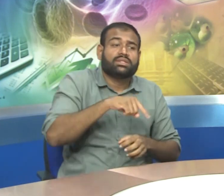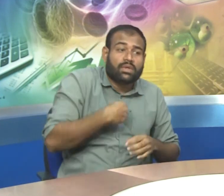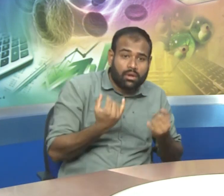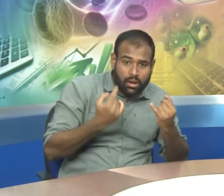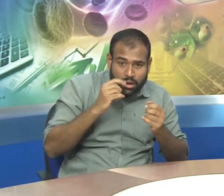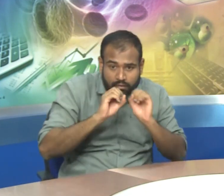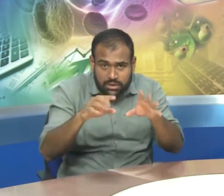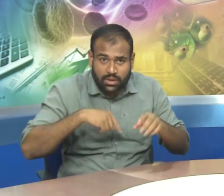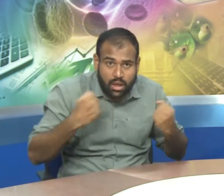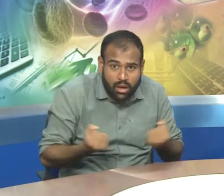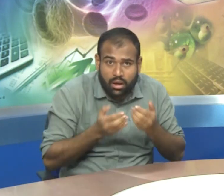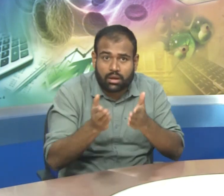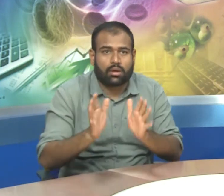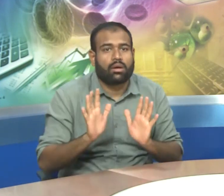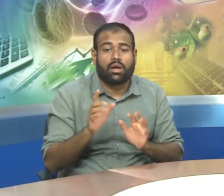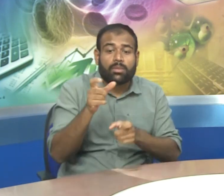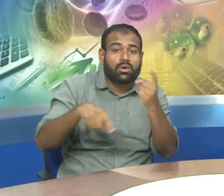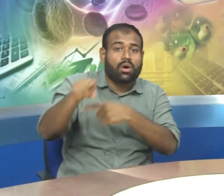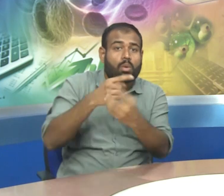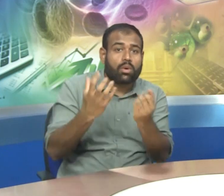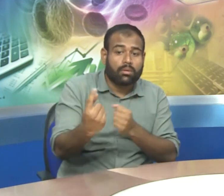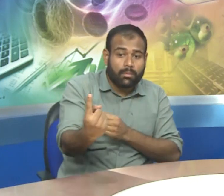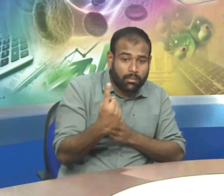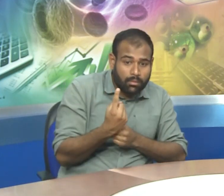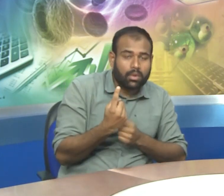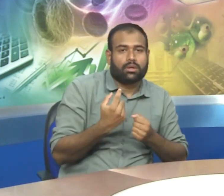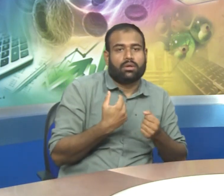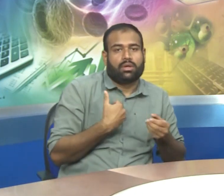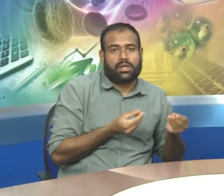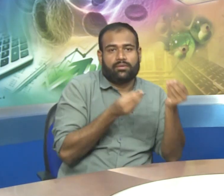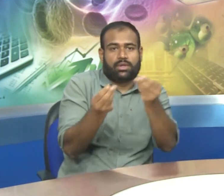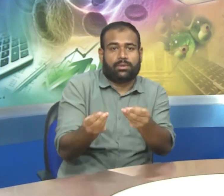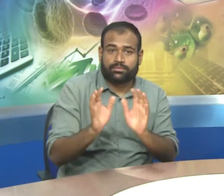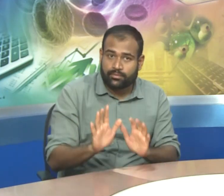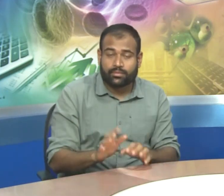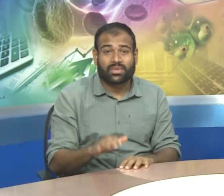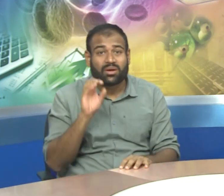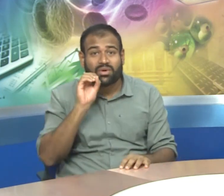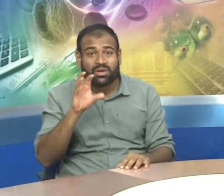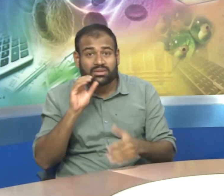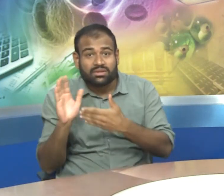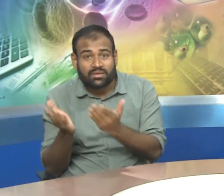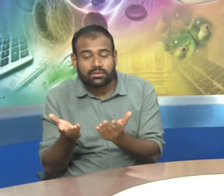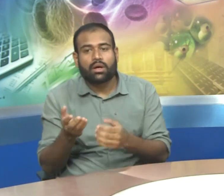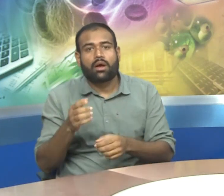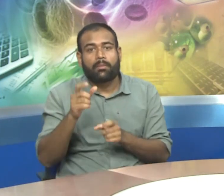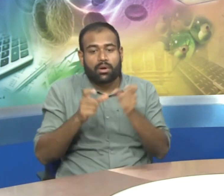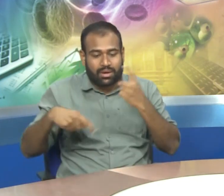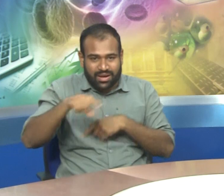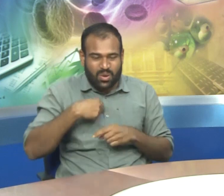And on the other side, information service 6 point explain as an active service. Library staff provides service